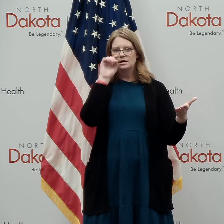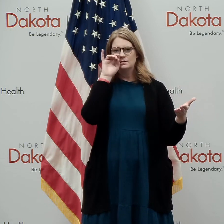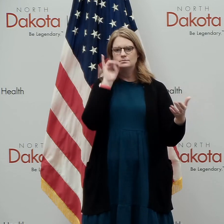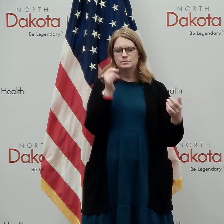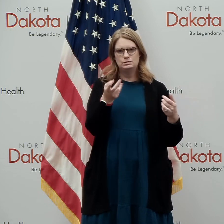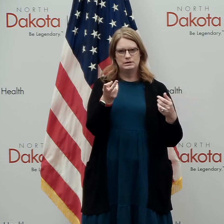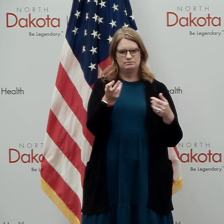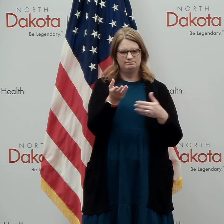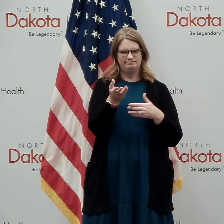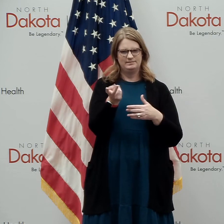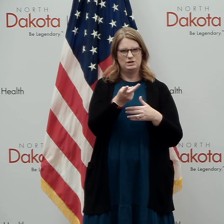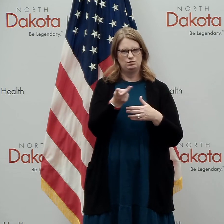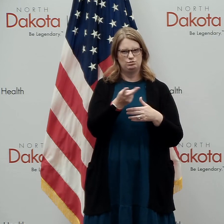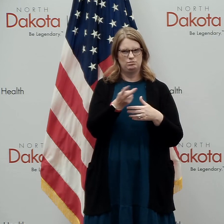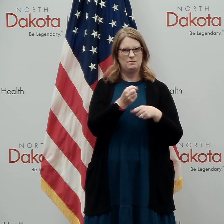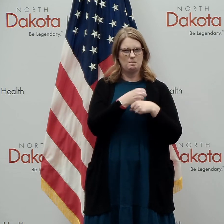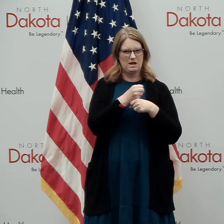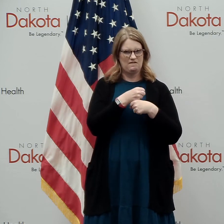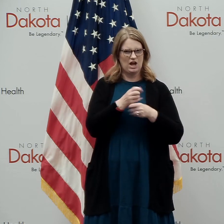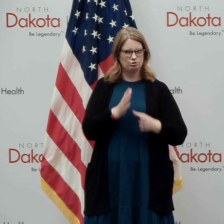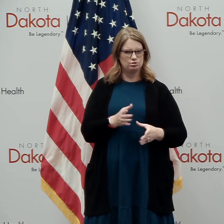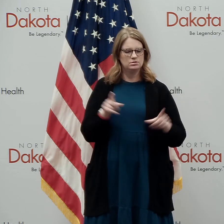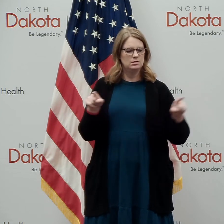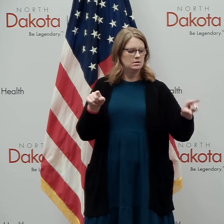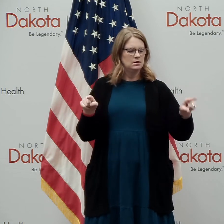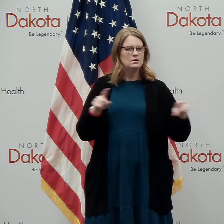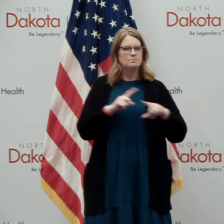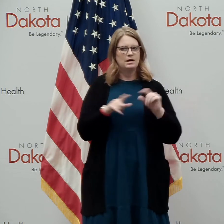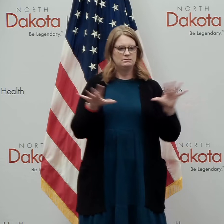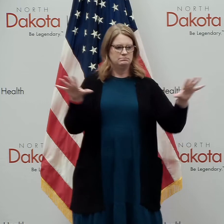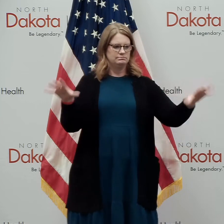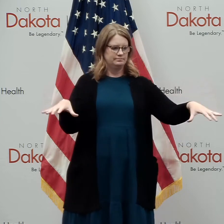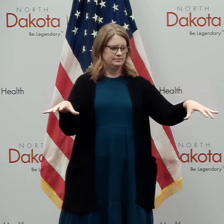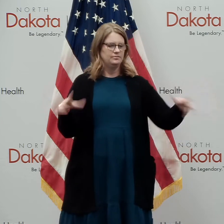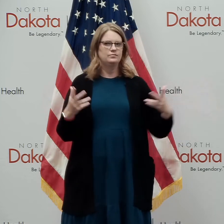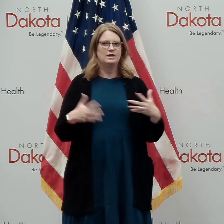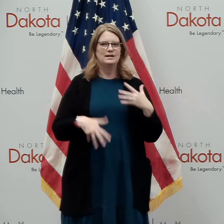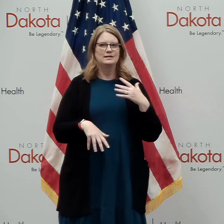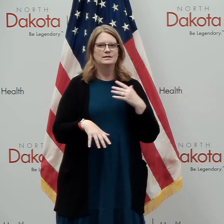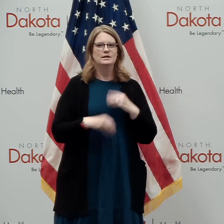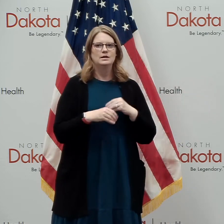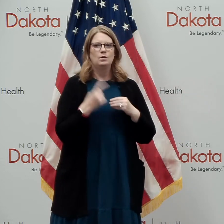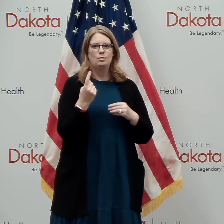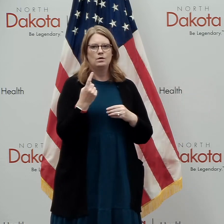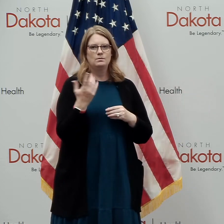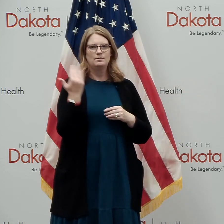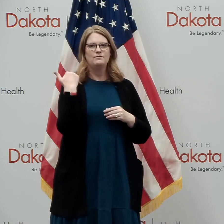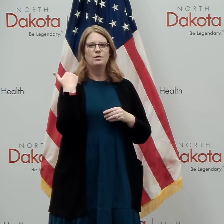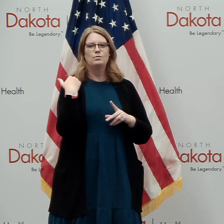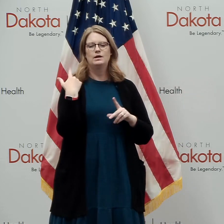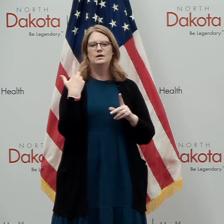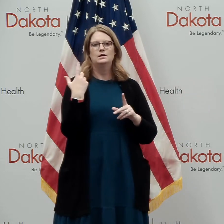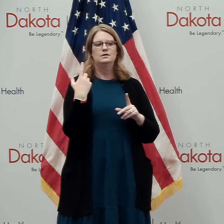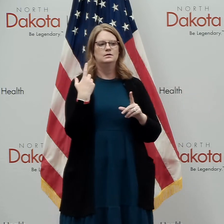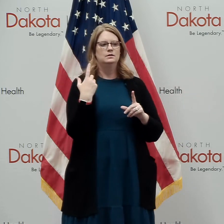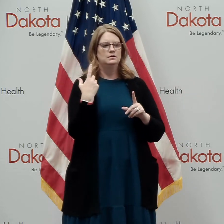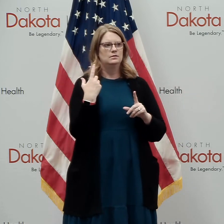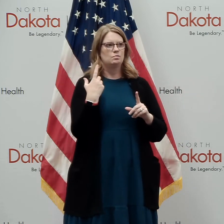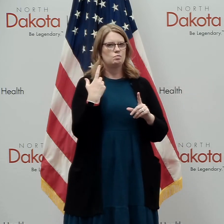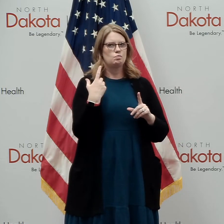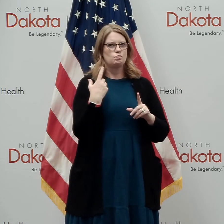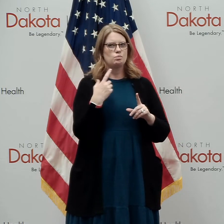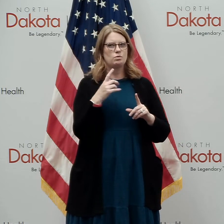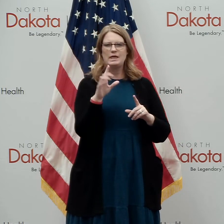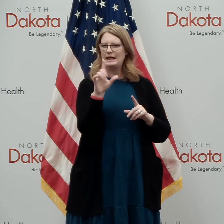major manufacturers, but that's going to be a net gain of 1 because we had rented, we had on